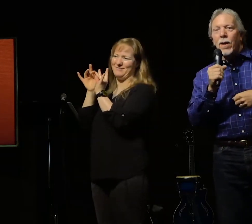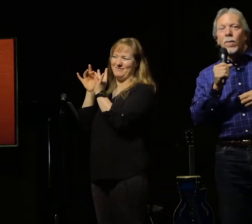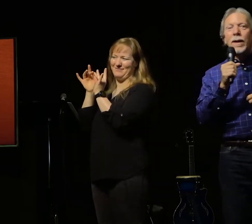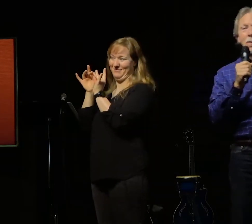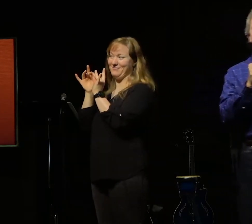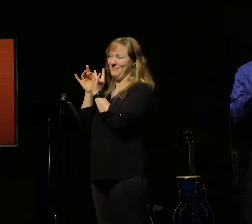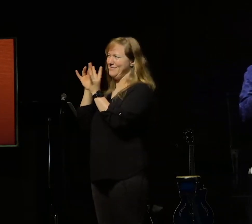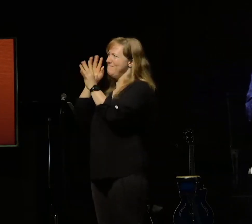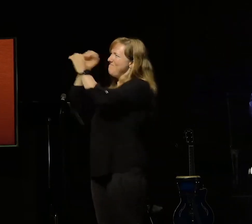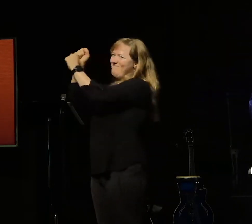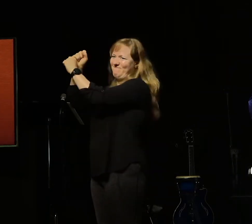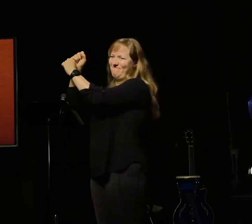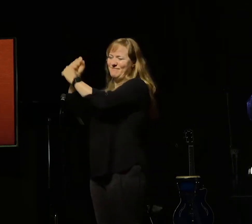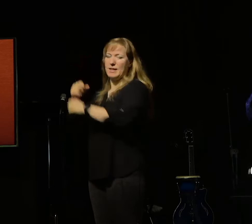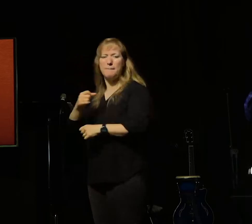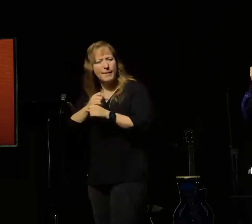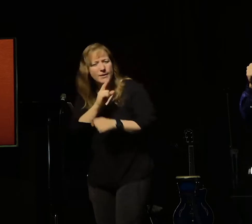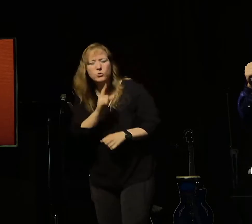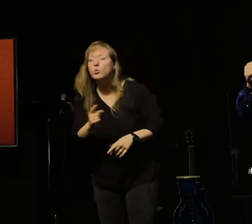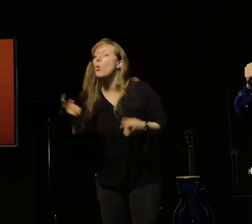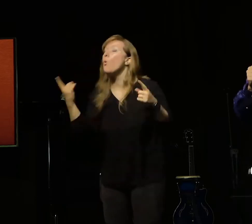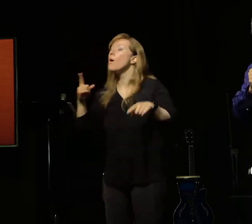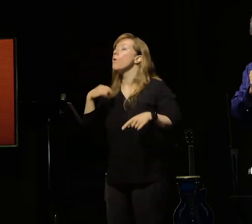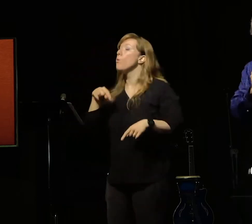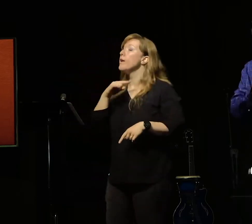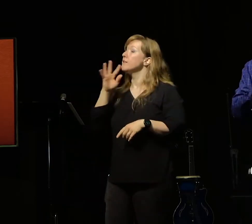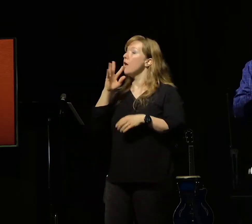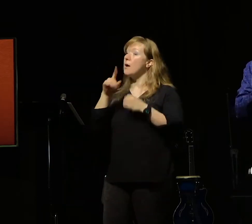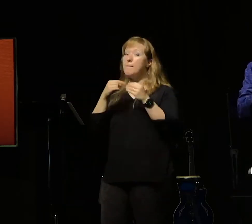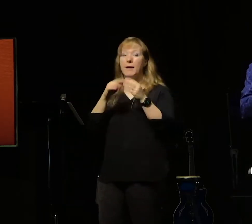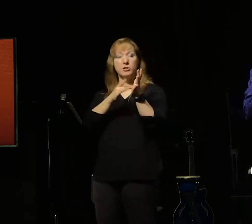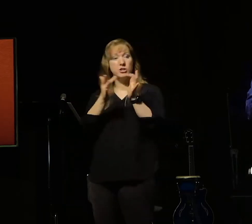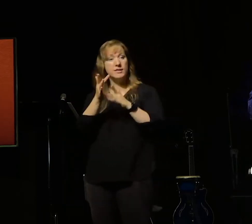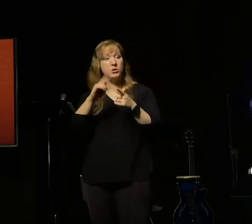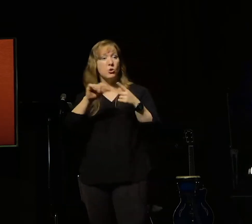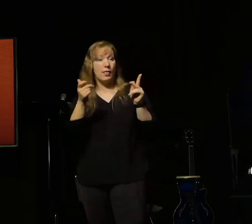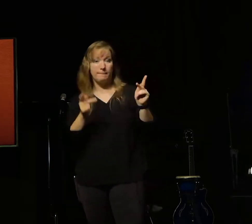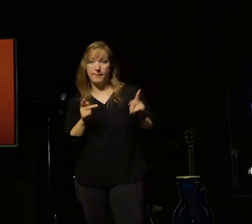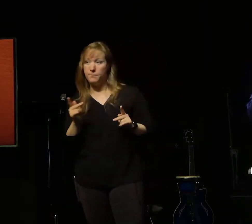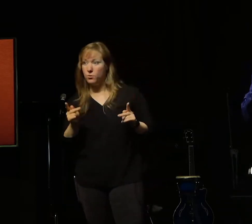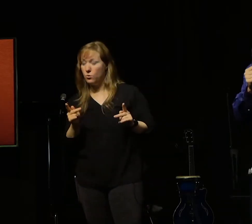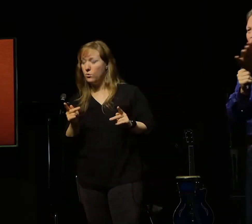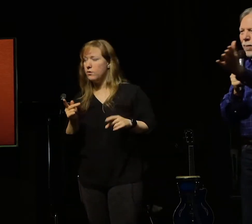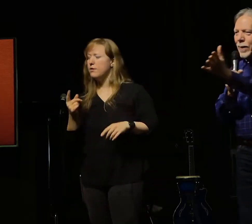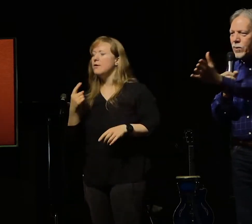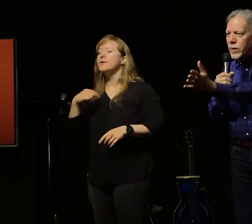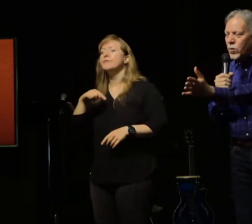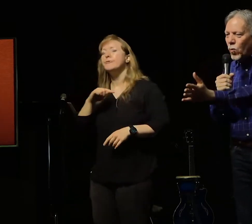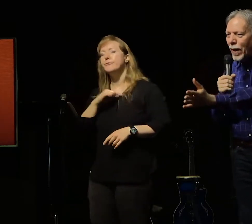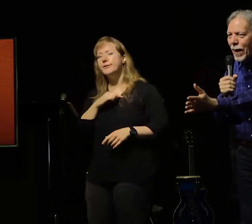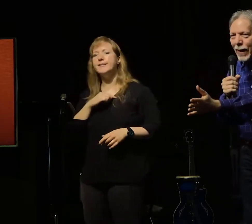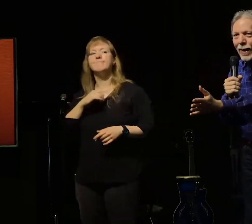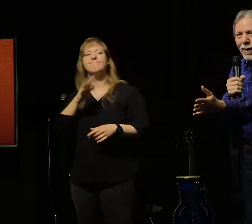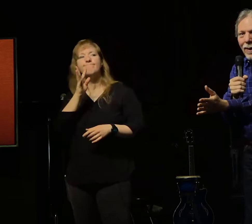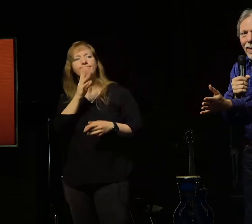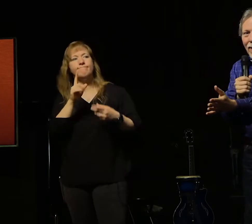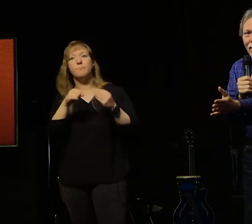And then we need to make sure that when we talk about Jesus to other people, we present him in such a